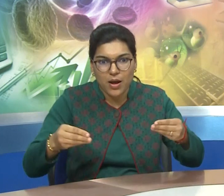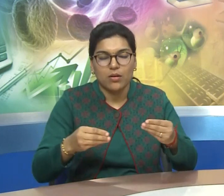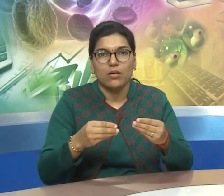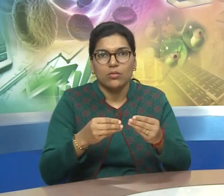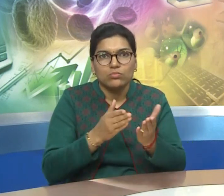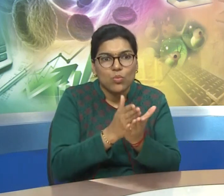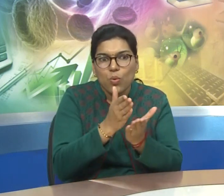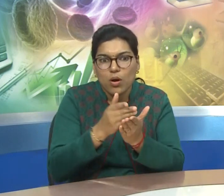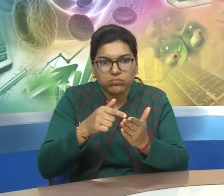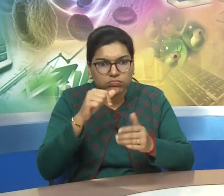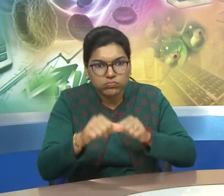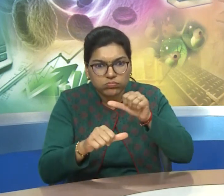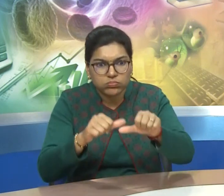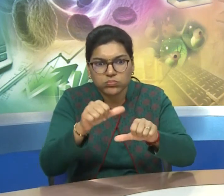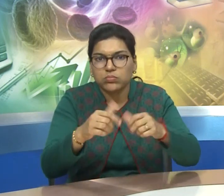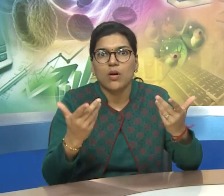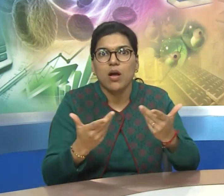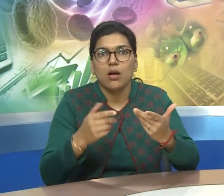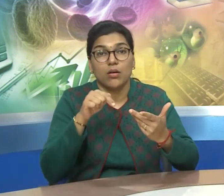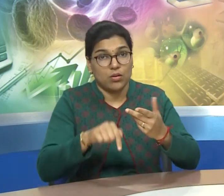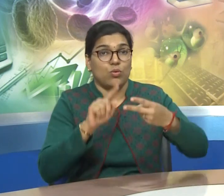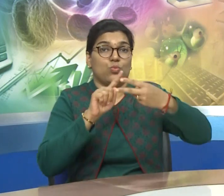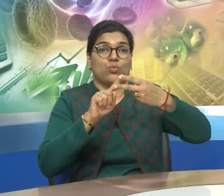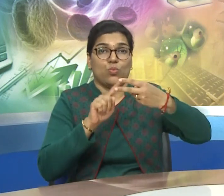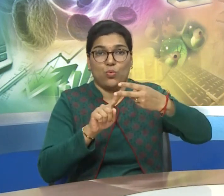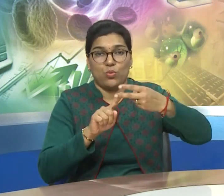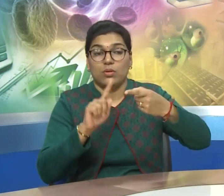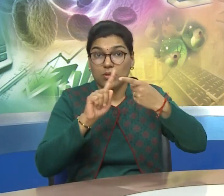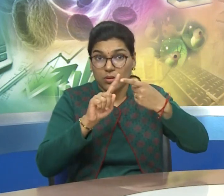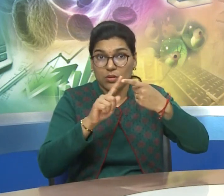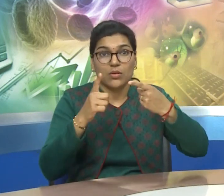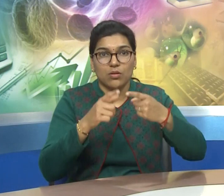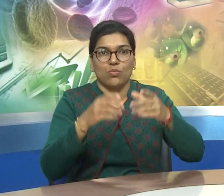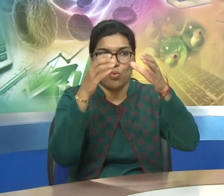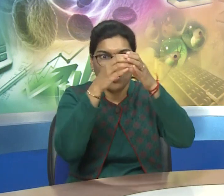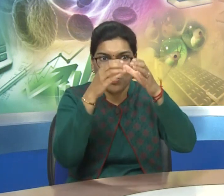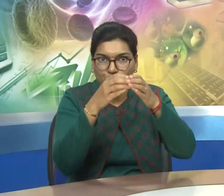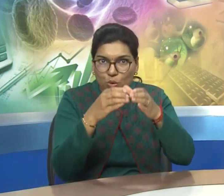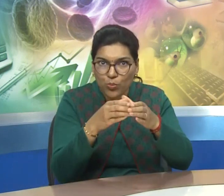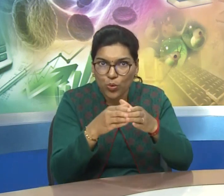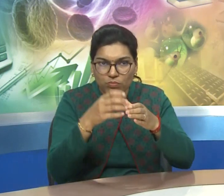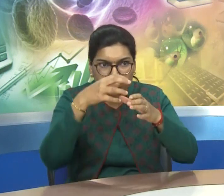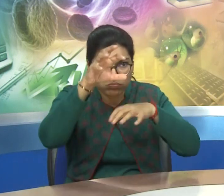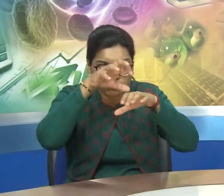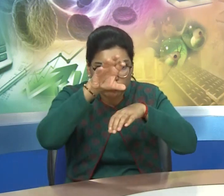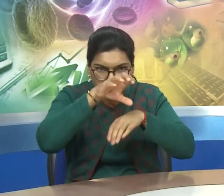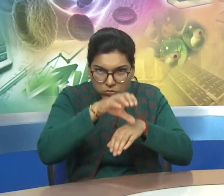Library Material, Classification and Cataloging. So in this lesson, we would